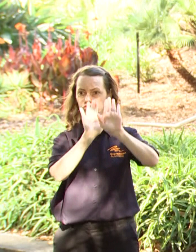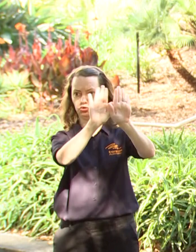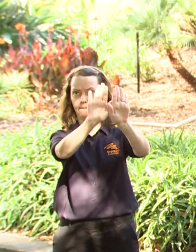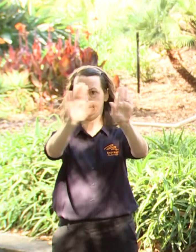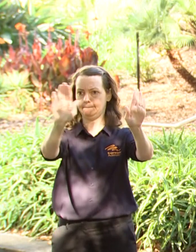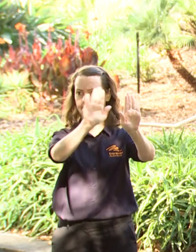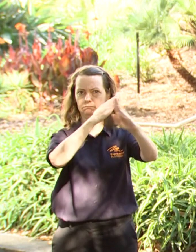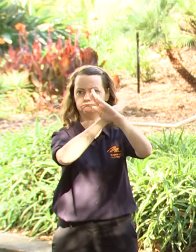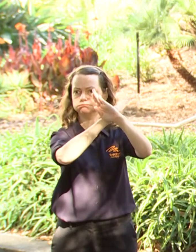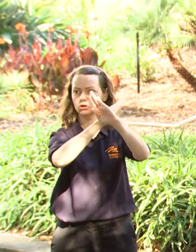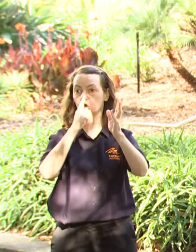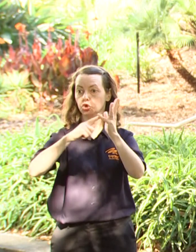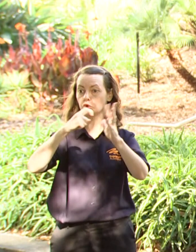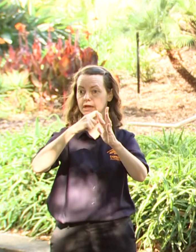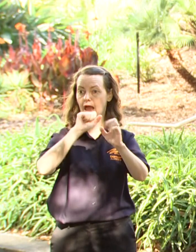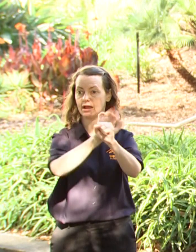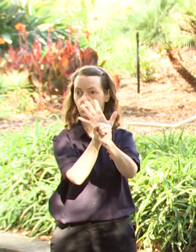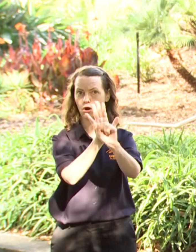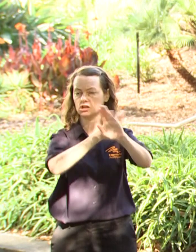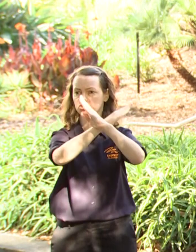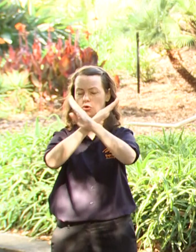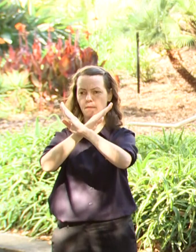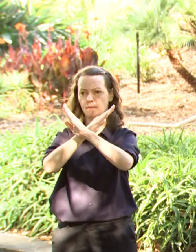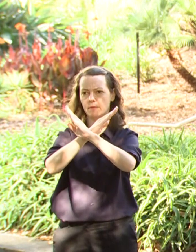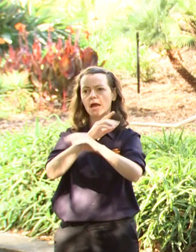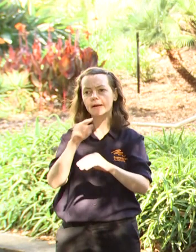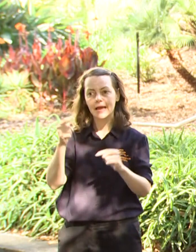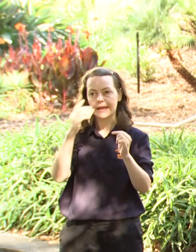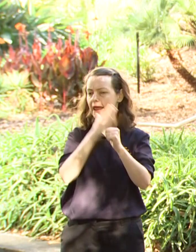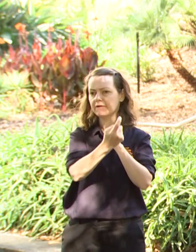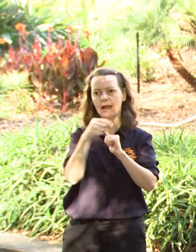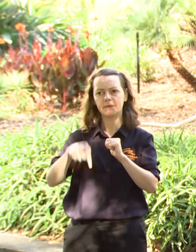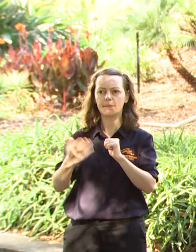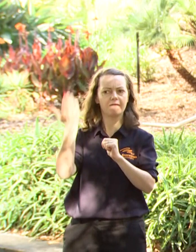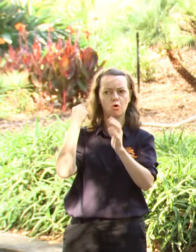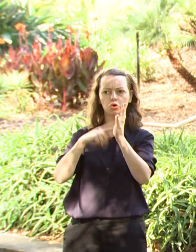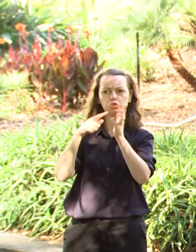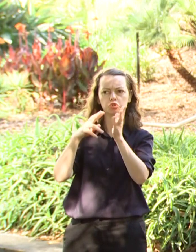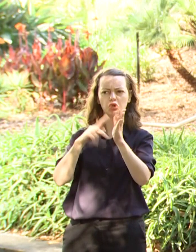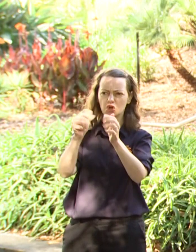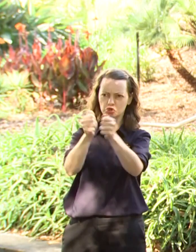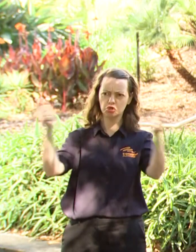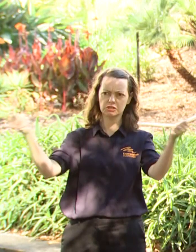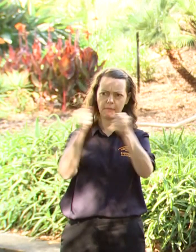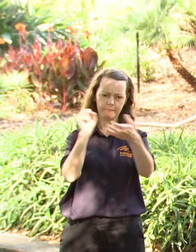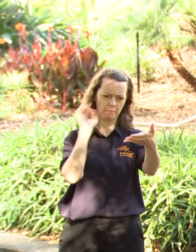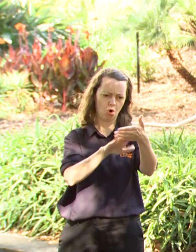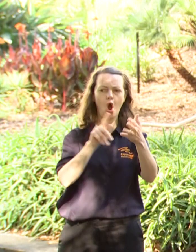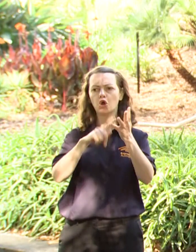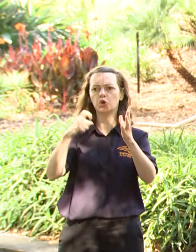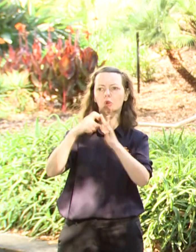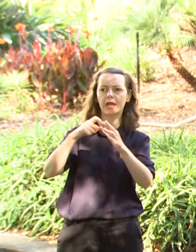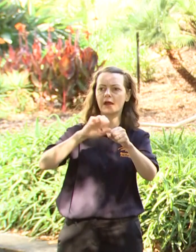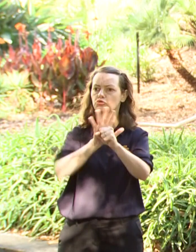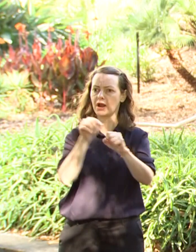virus come from the United Kingdom way back in June. That is not the same as the variant that is presenting as much more